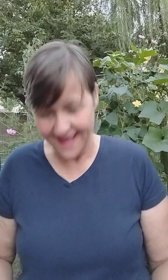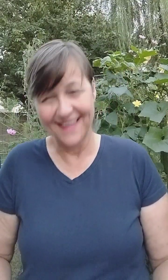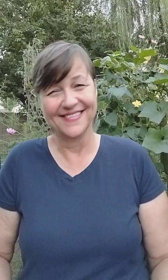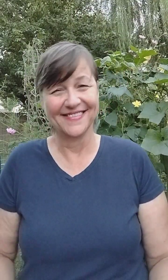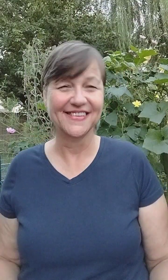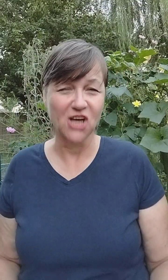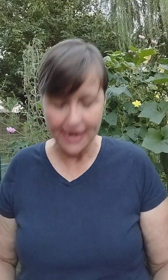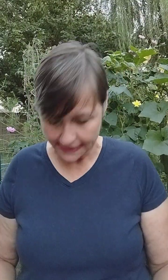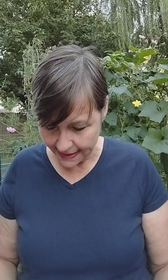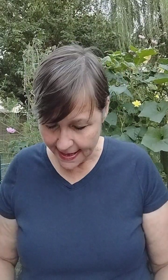Sorry.